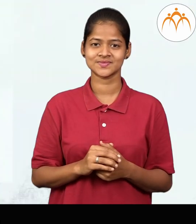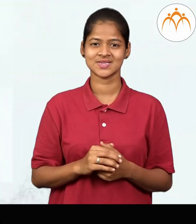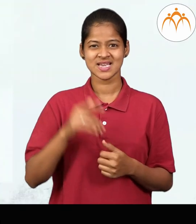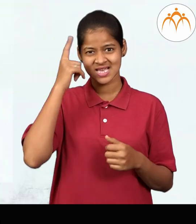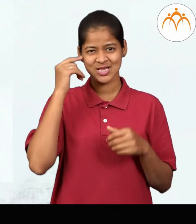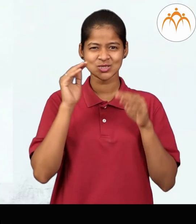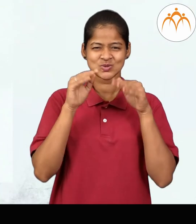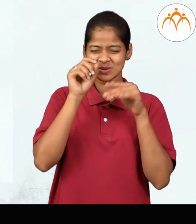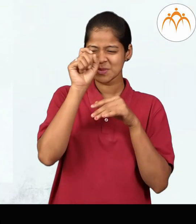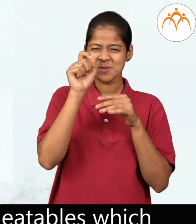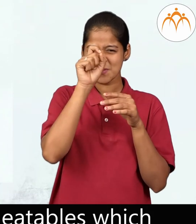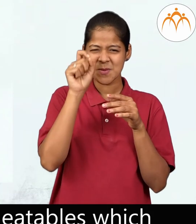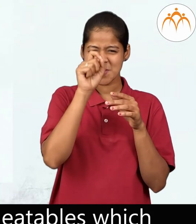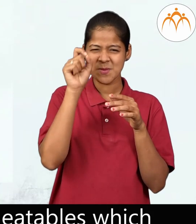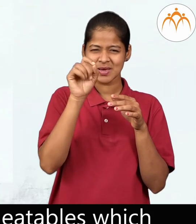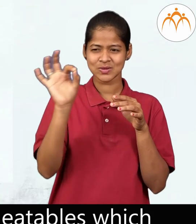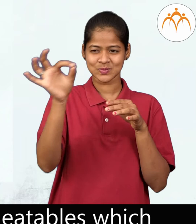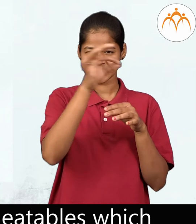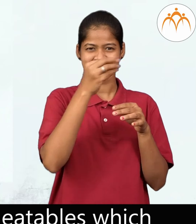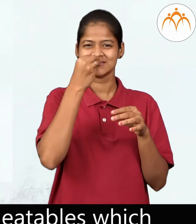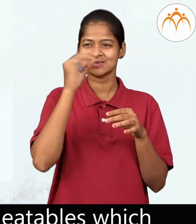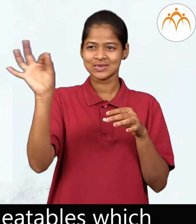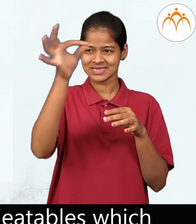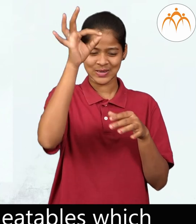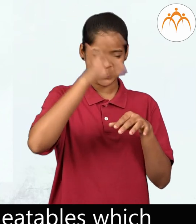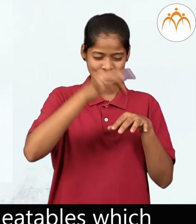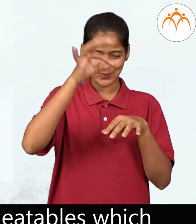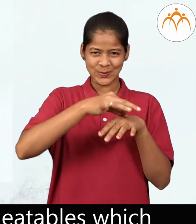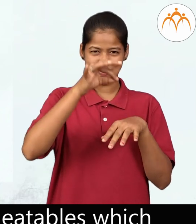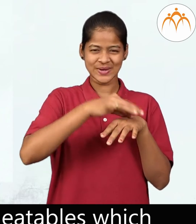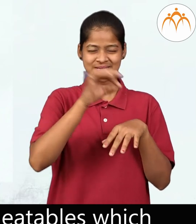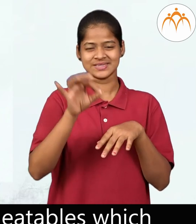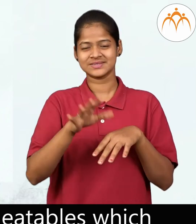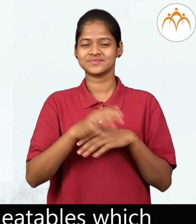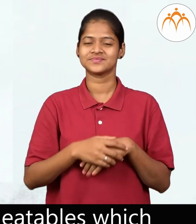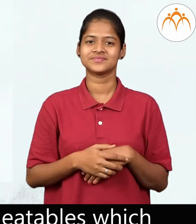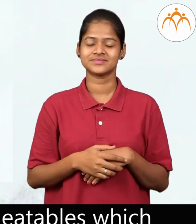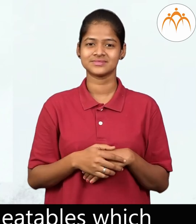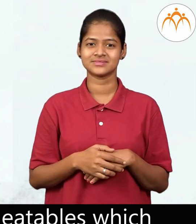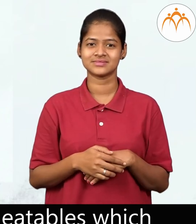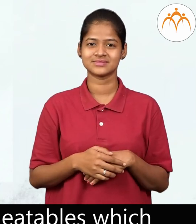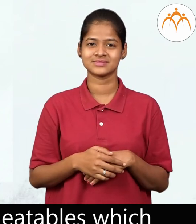House fly. House flies sit on the e-tables which are left open.